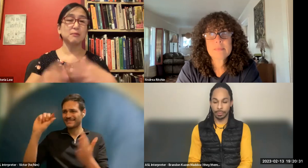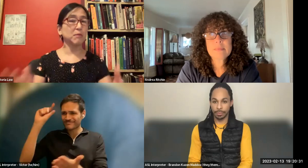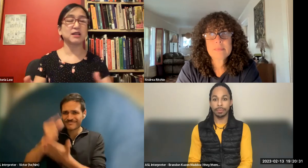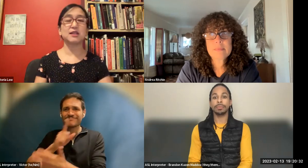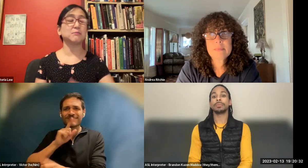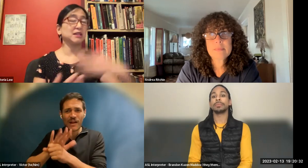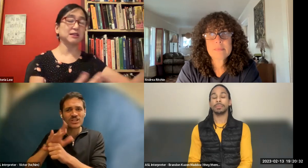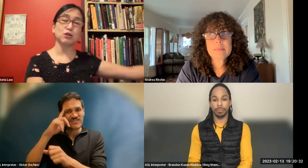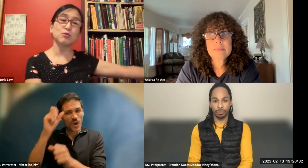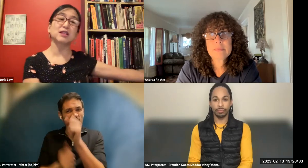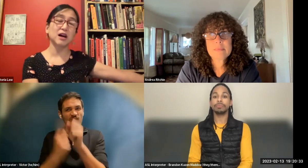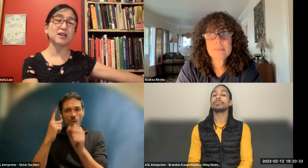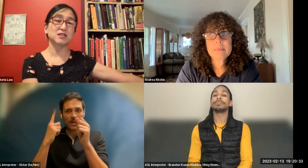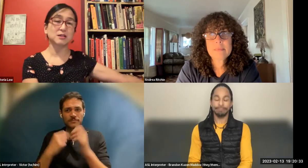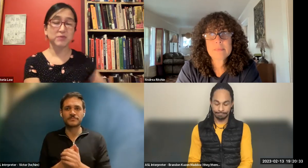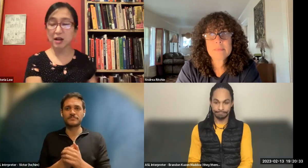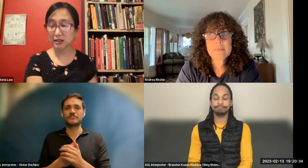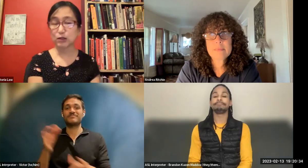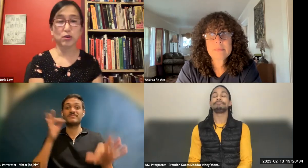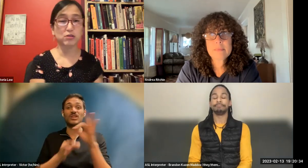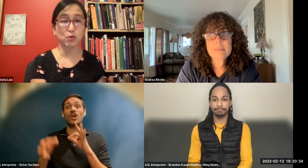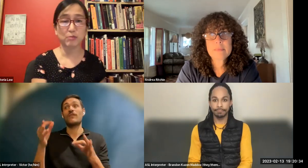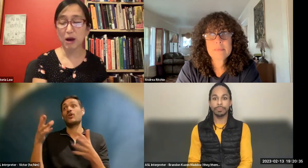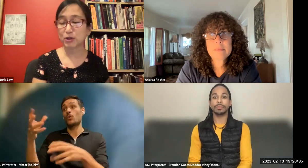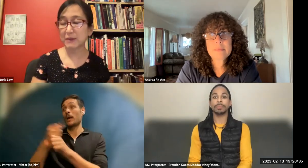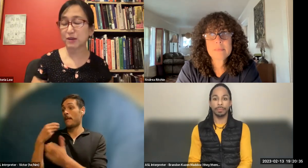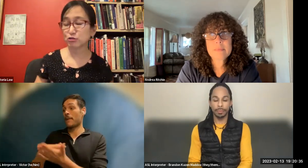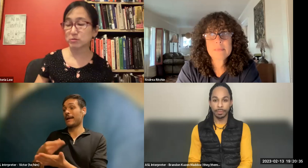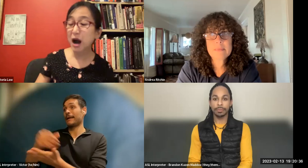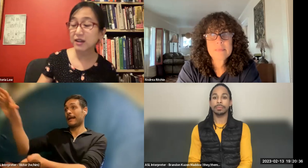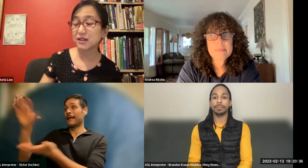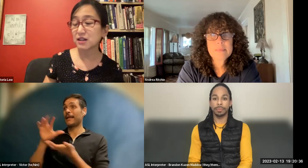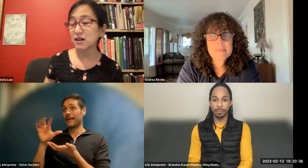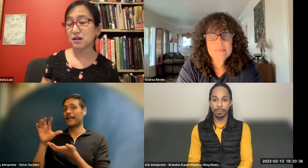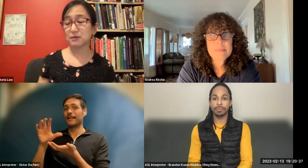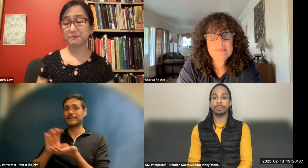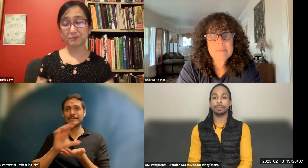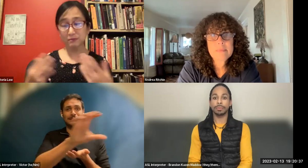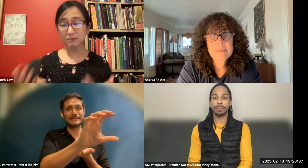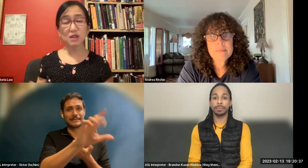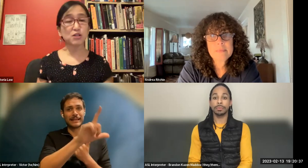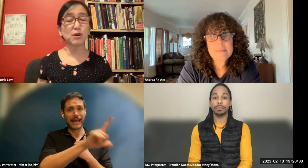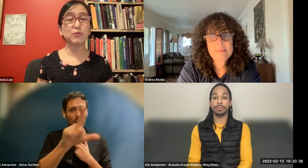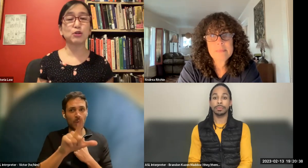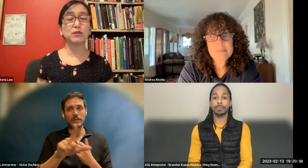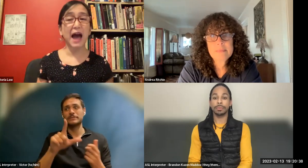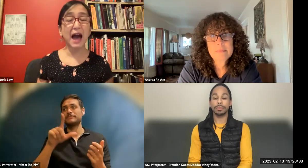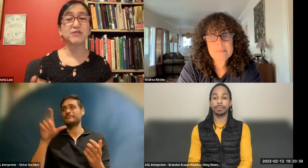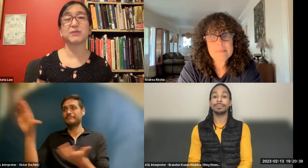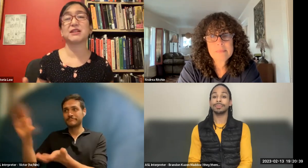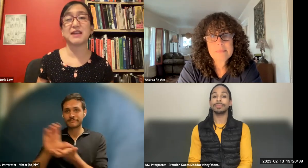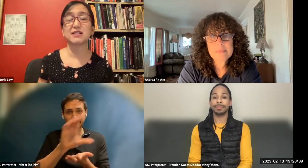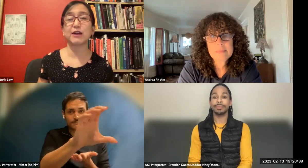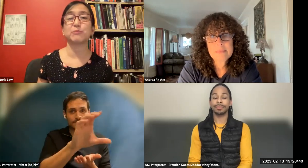get money that immediately goes and lines a landlord or a property manager's pocket. So if we could